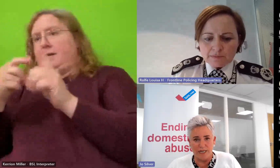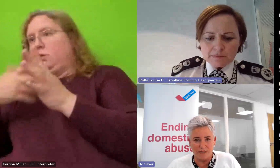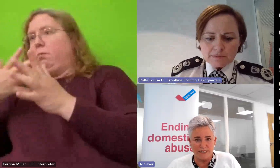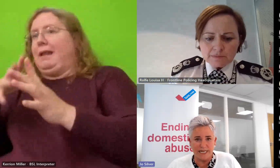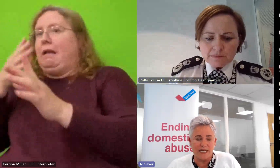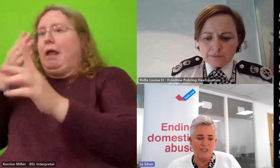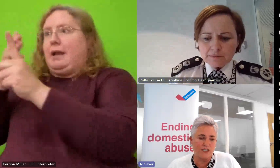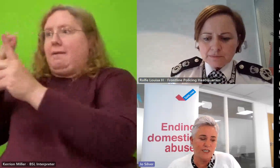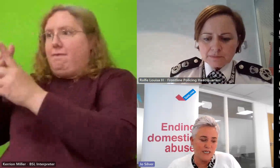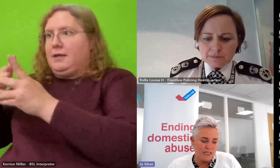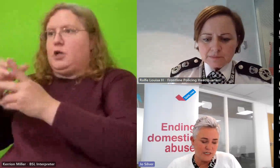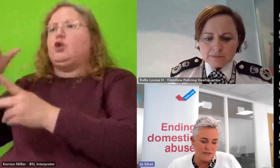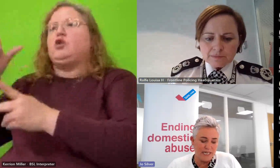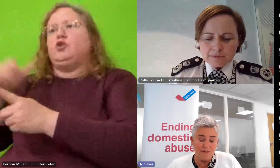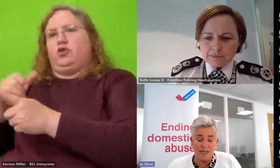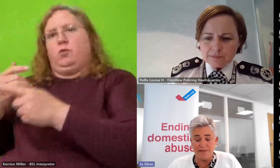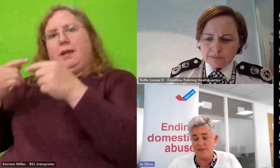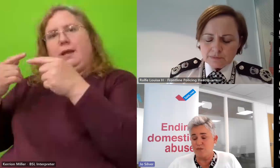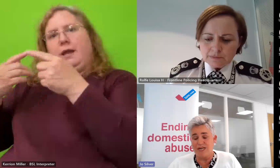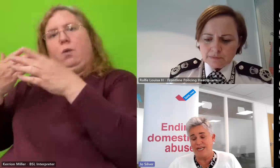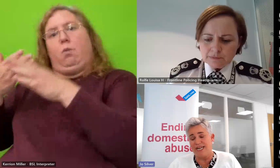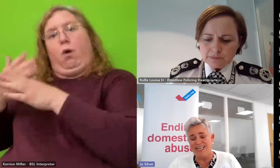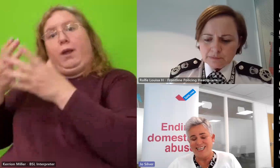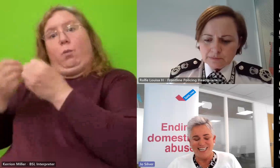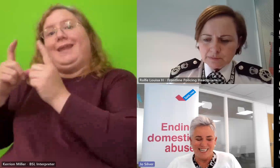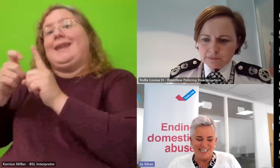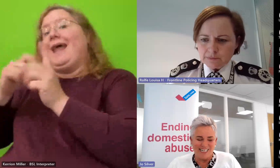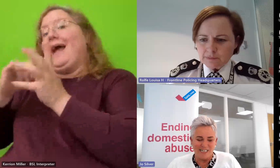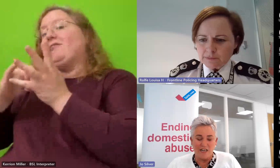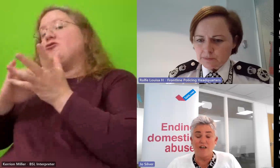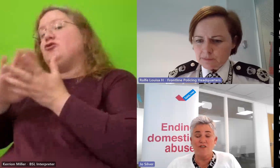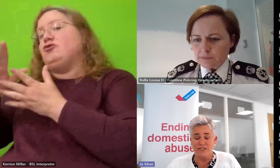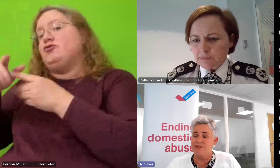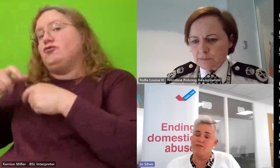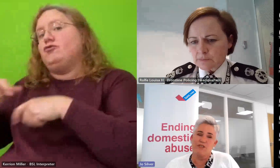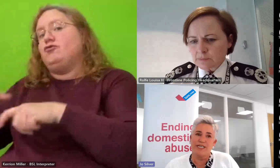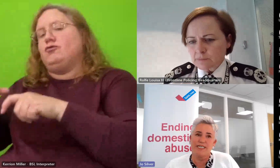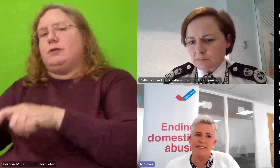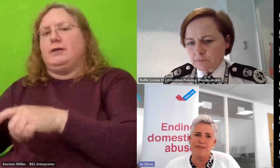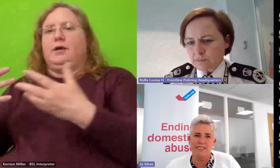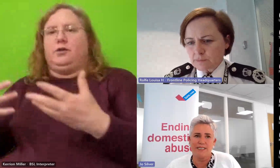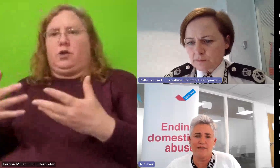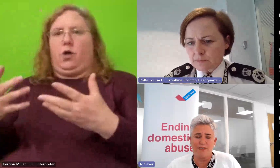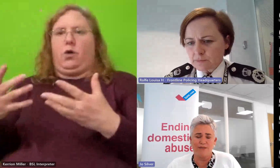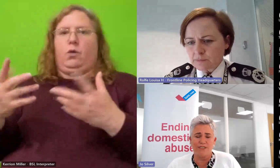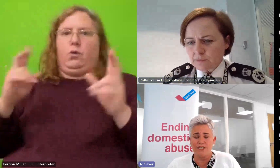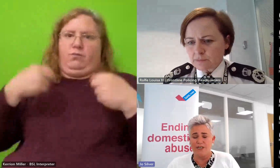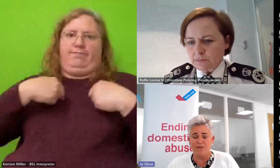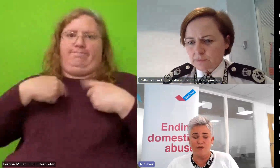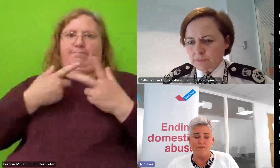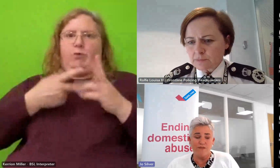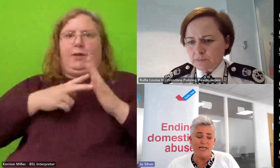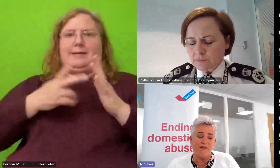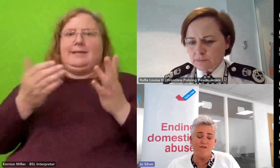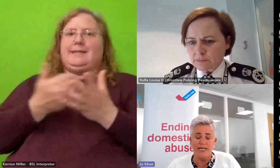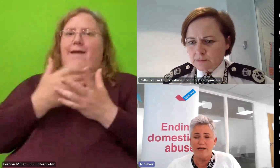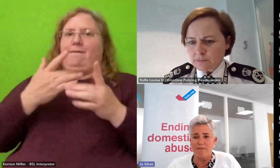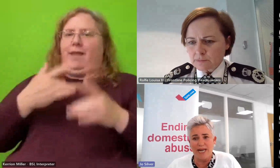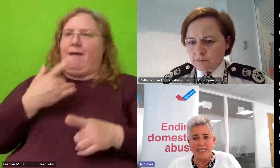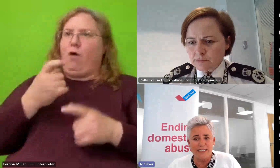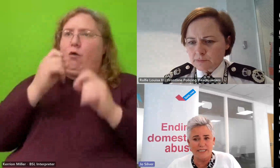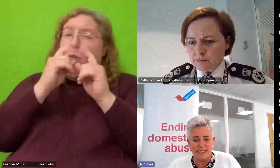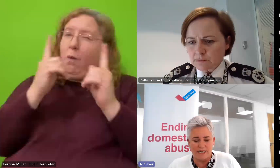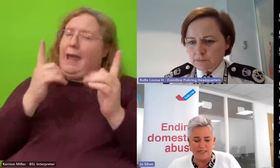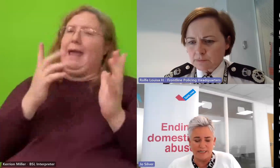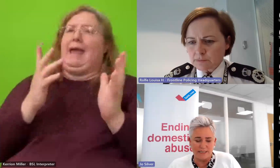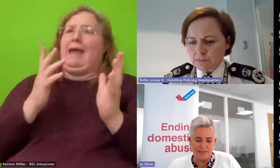be working with a Dash. So Safe Lives are aware, like a lot of the work in domestic abuse, you know, we're really running